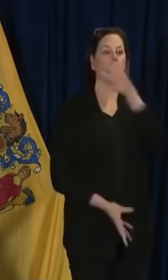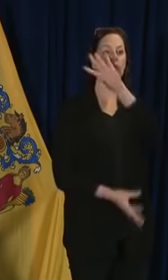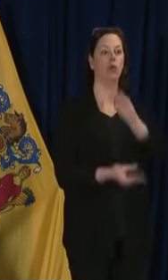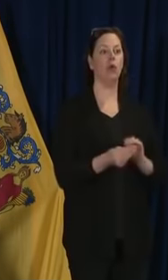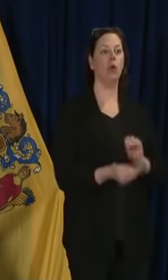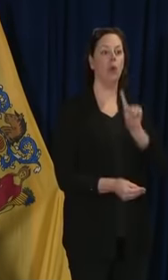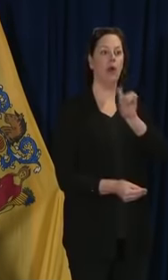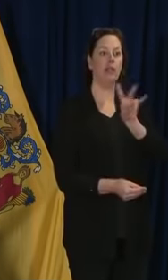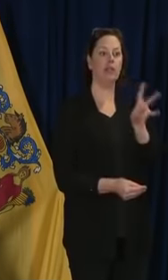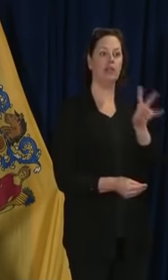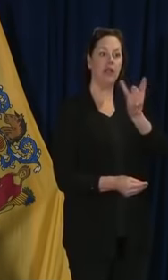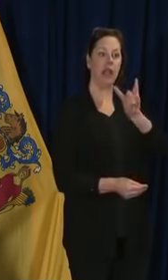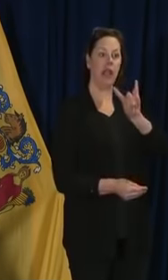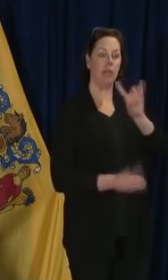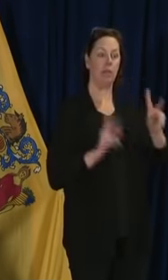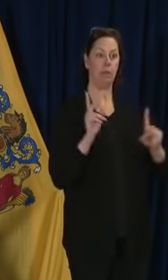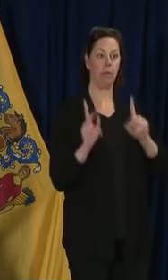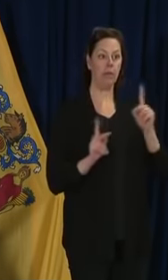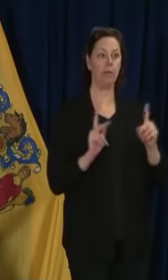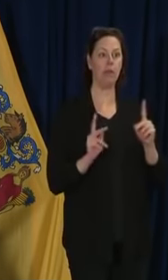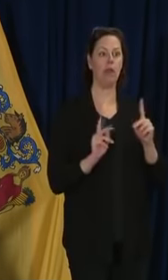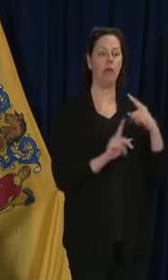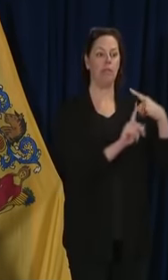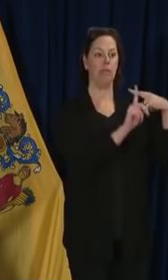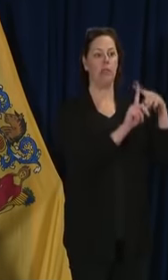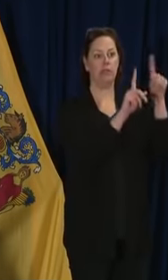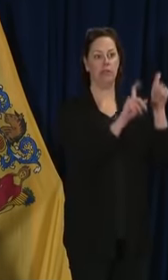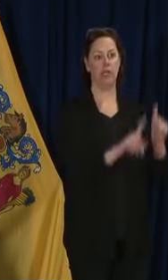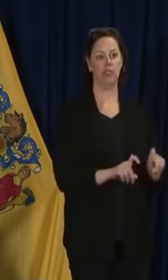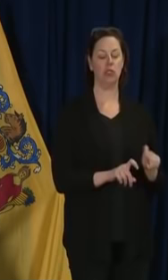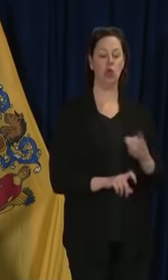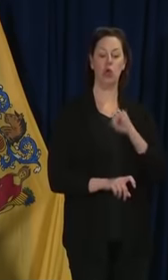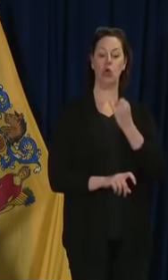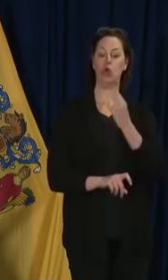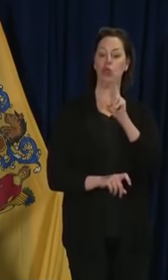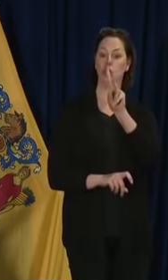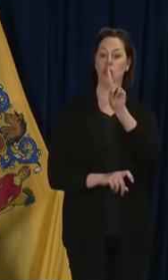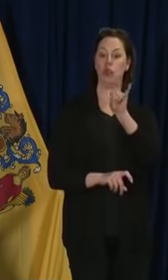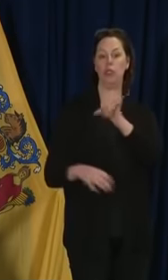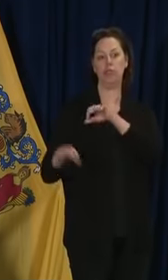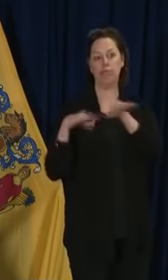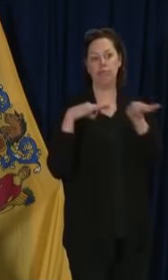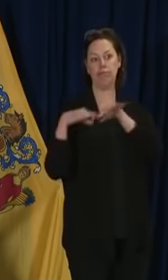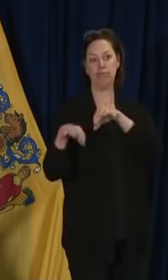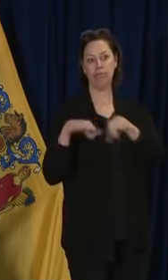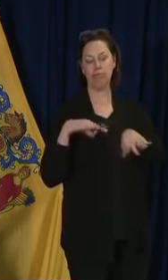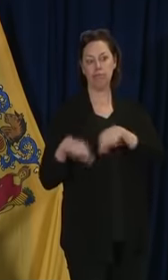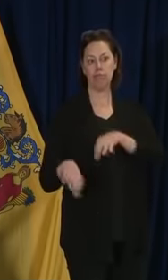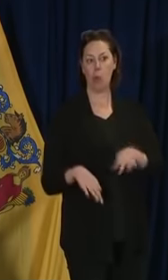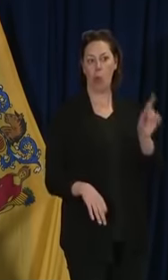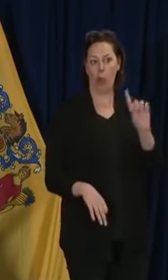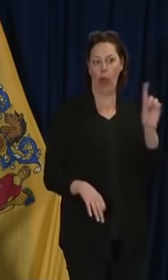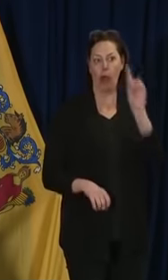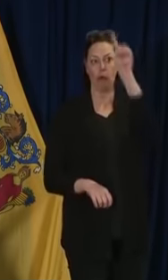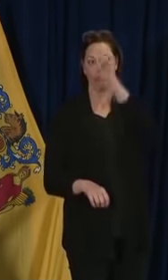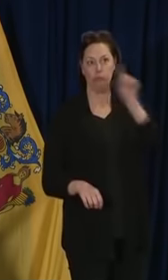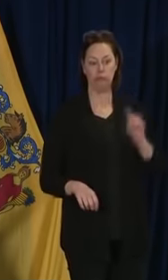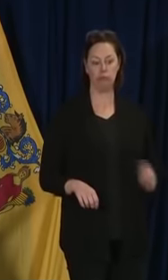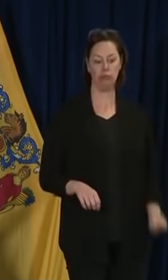178. And as usual in these briefings, Judy will go through some of the details, including the geographies of